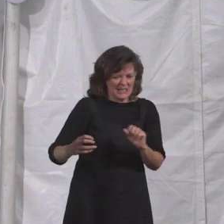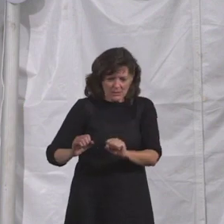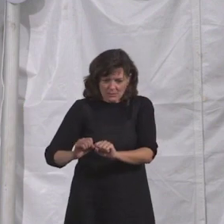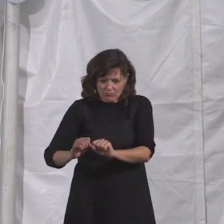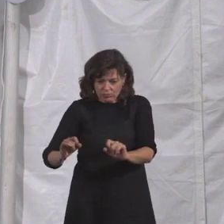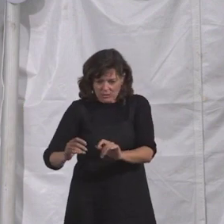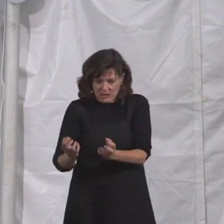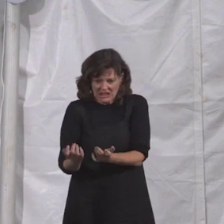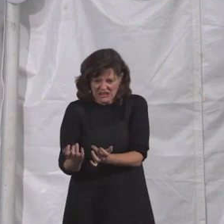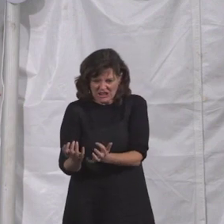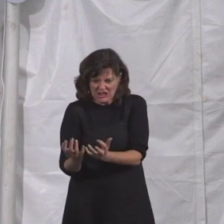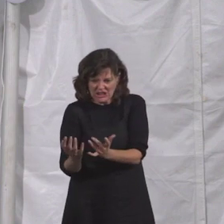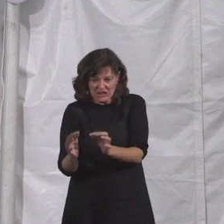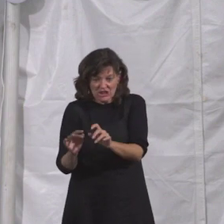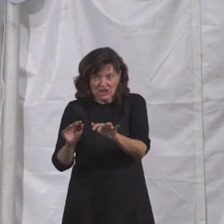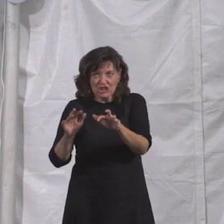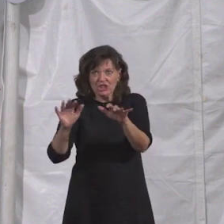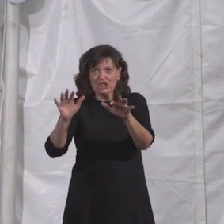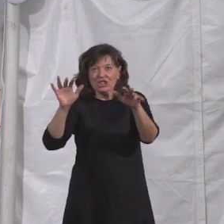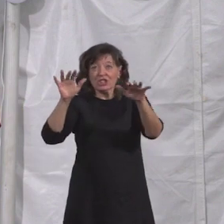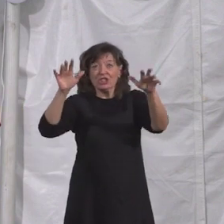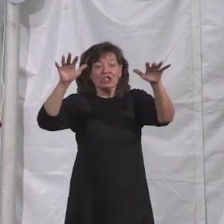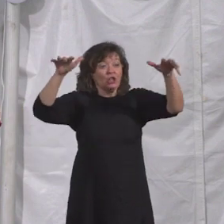the ozone layer.